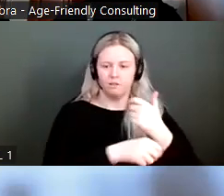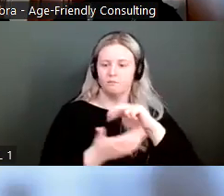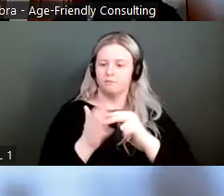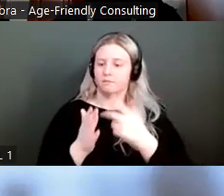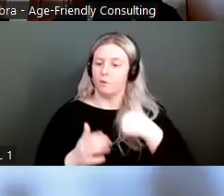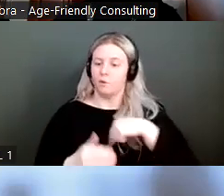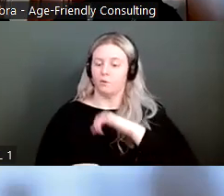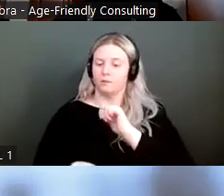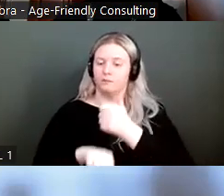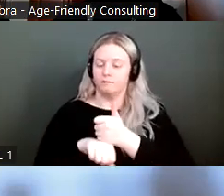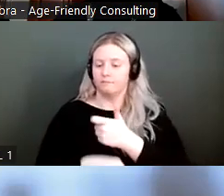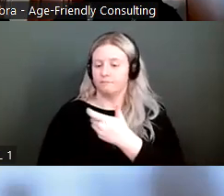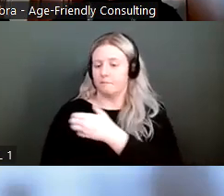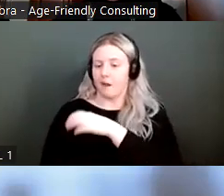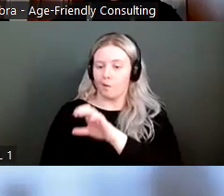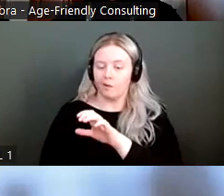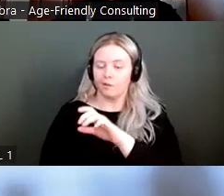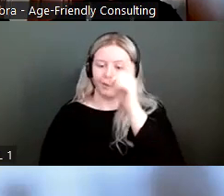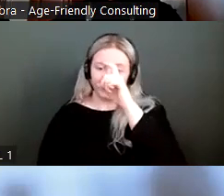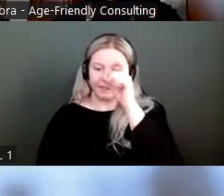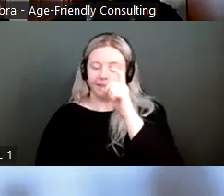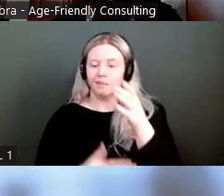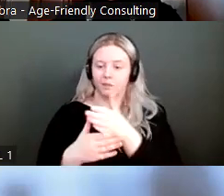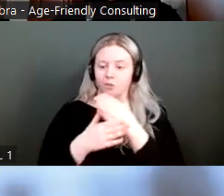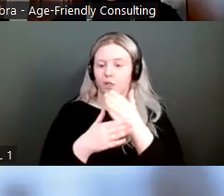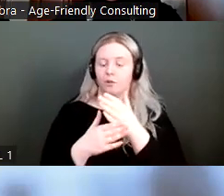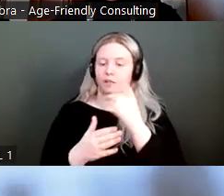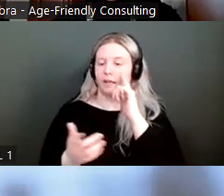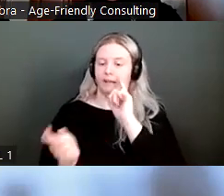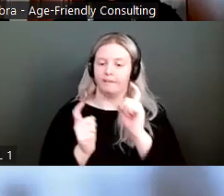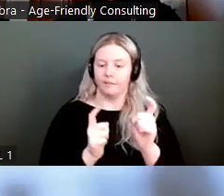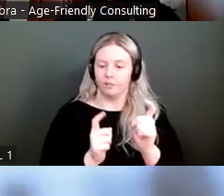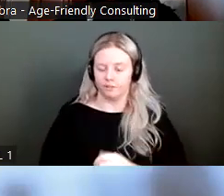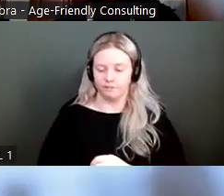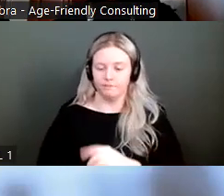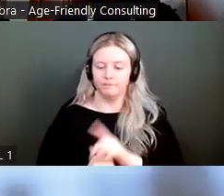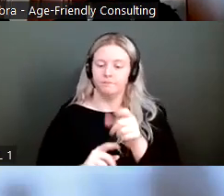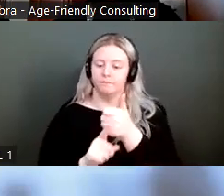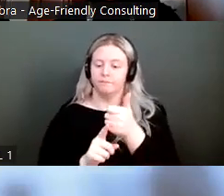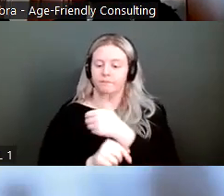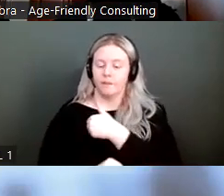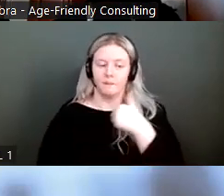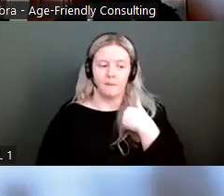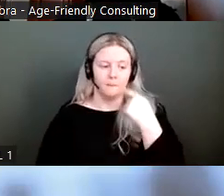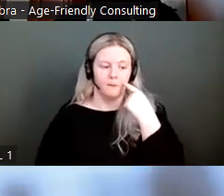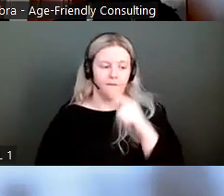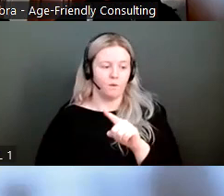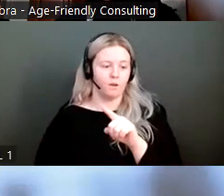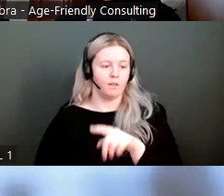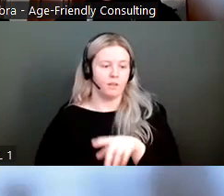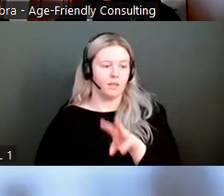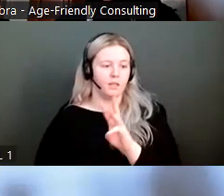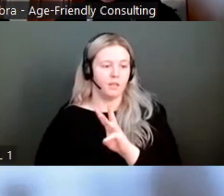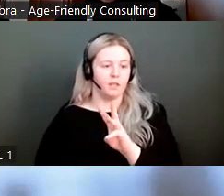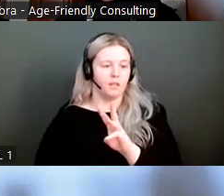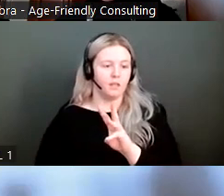education, wisdom, and sharing. Debra is a member of the Wasauksing First Nation on the